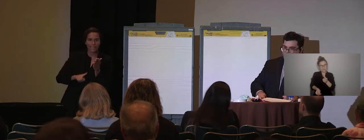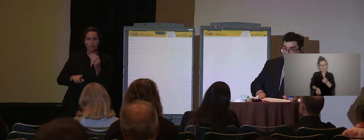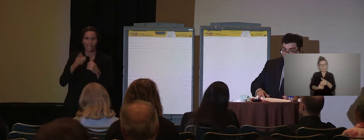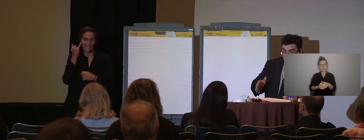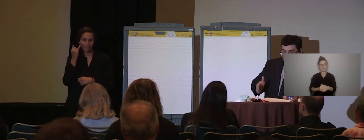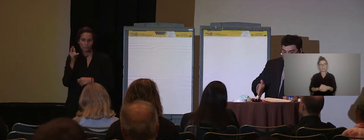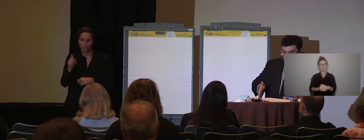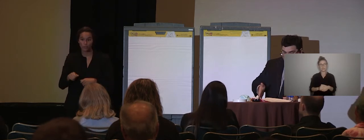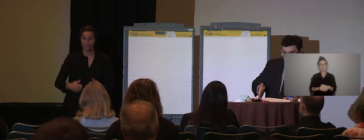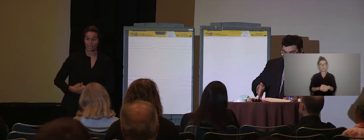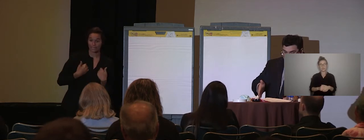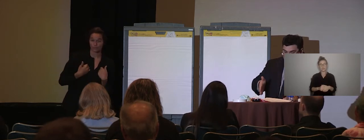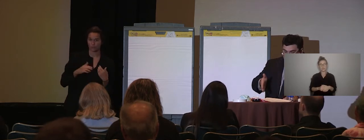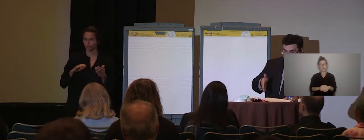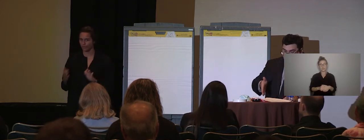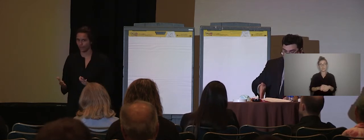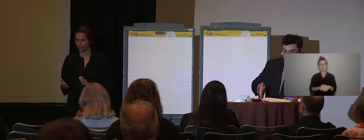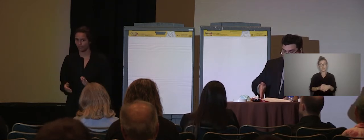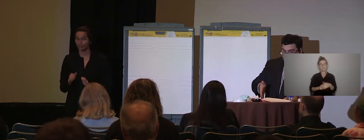in fact,